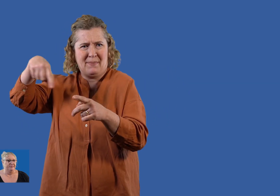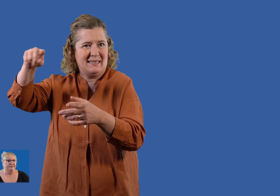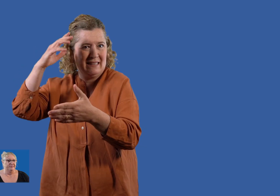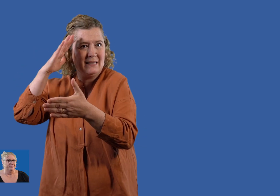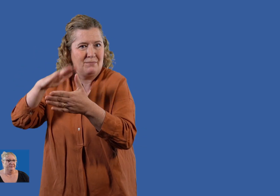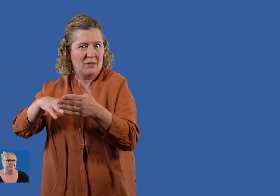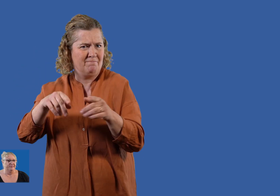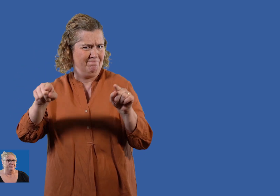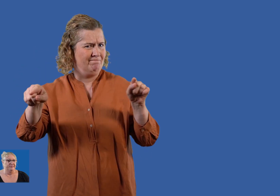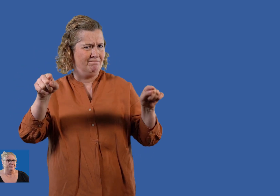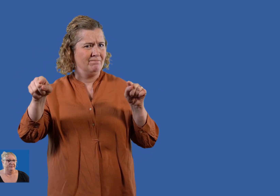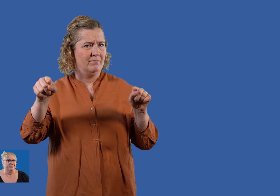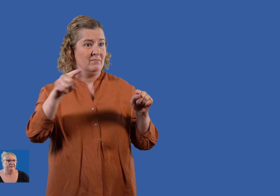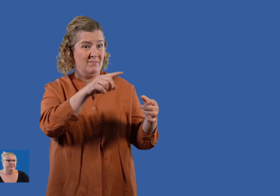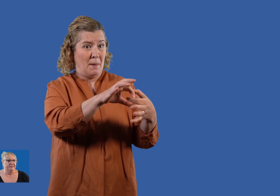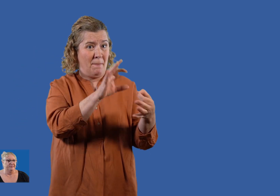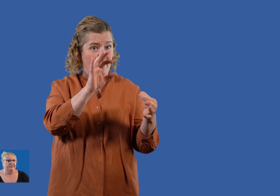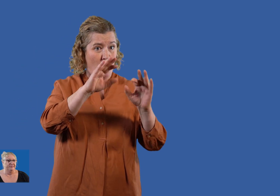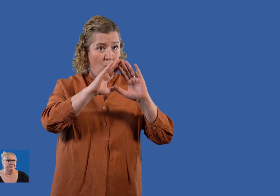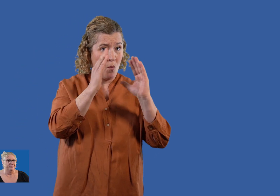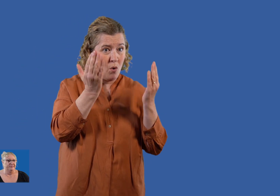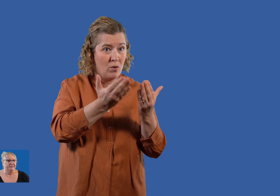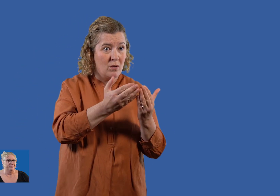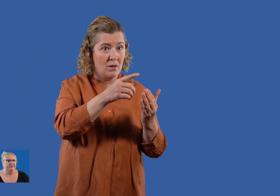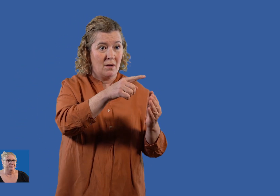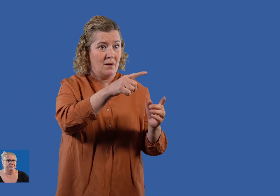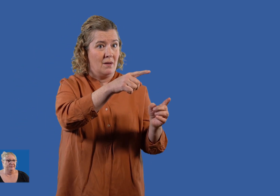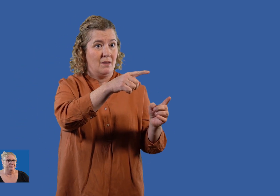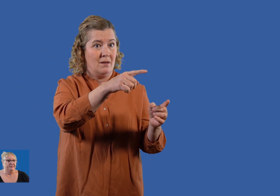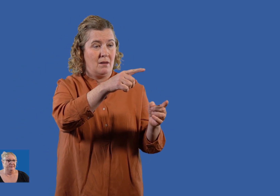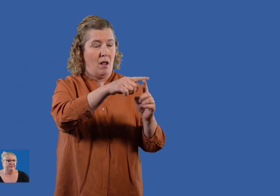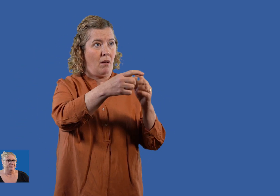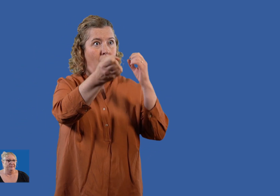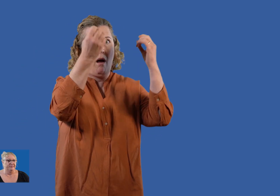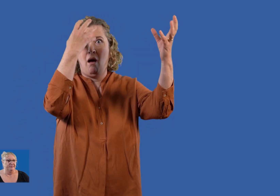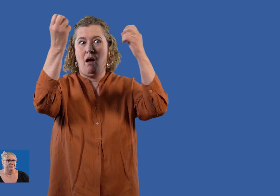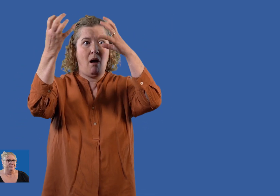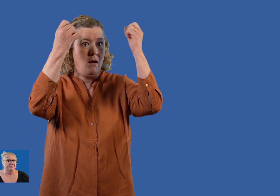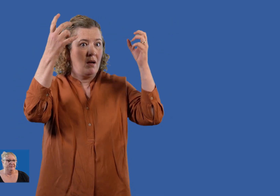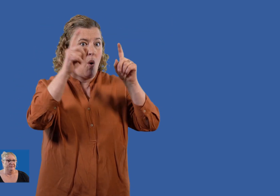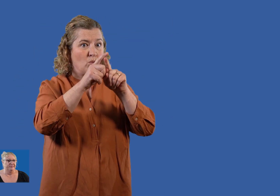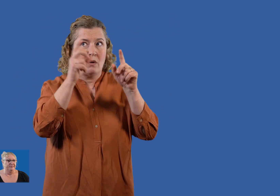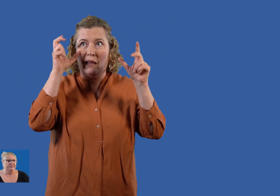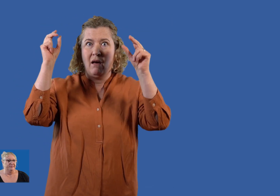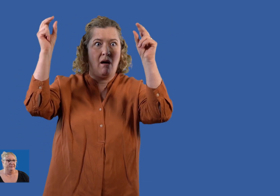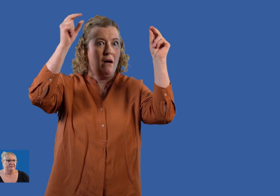people's experiences. They're not in touch with reality, and these types of experiences can be hallucinations.